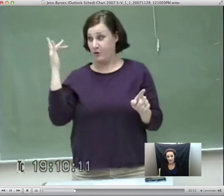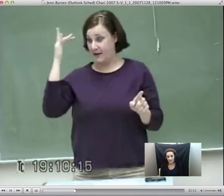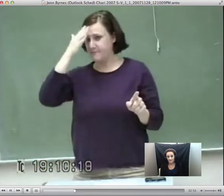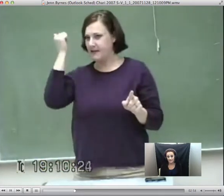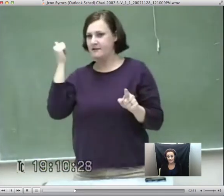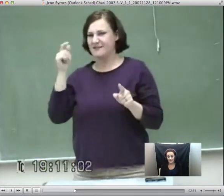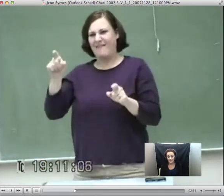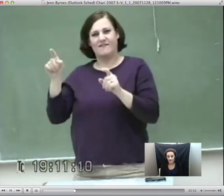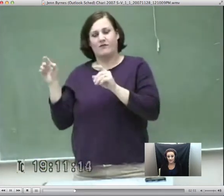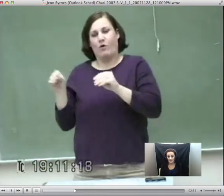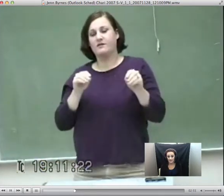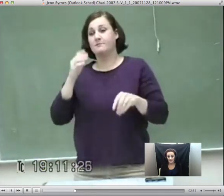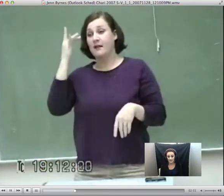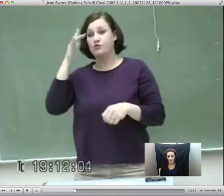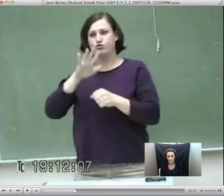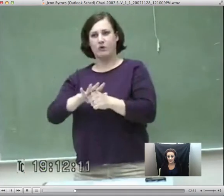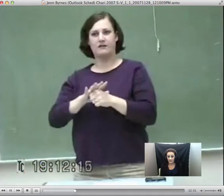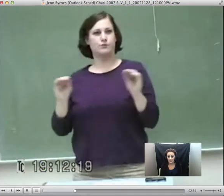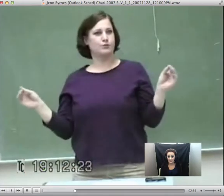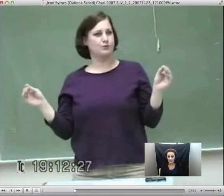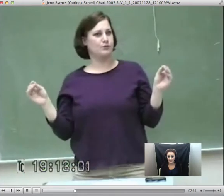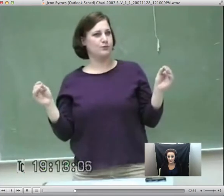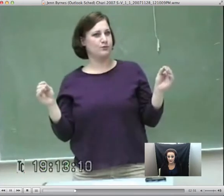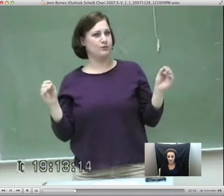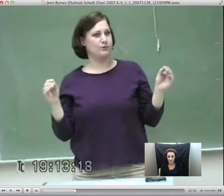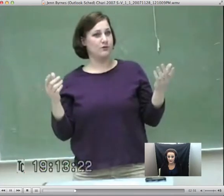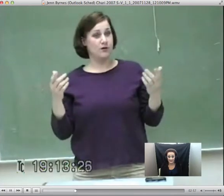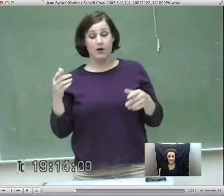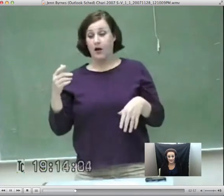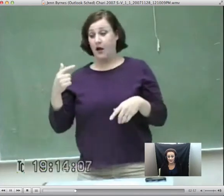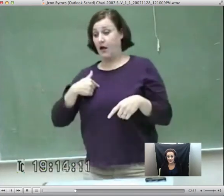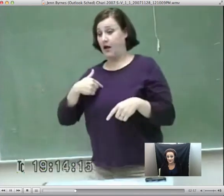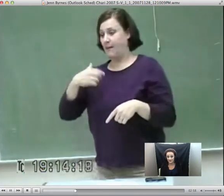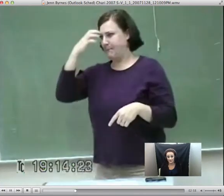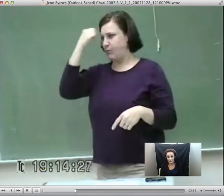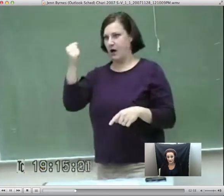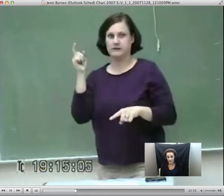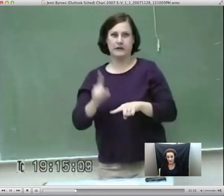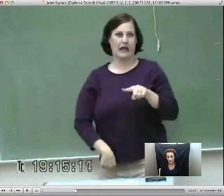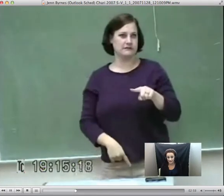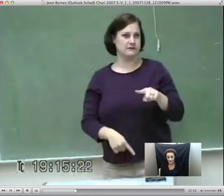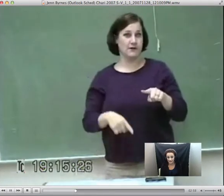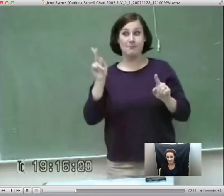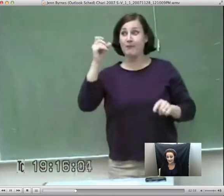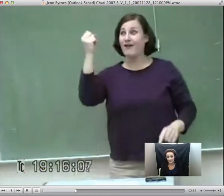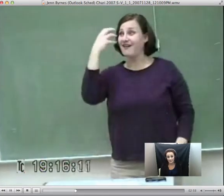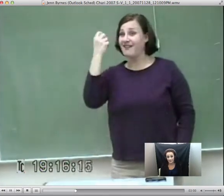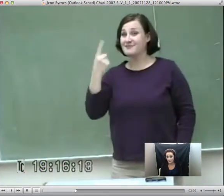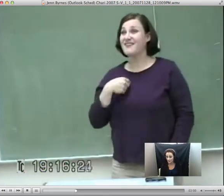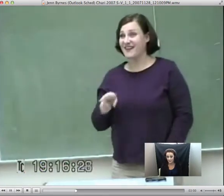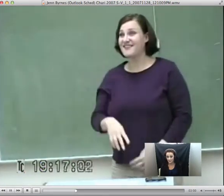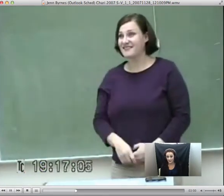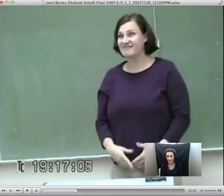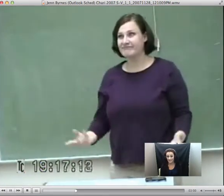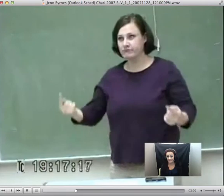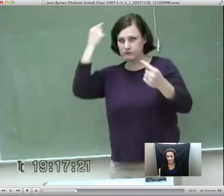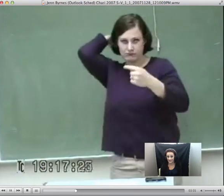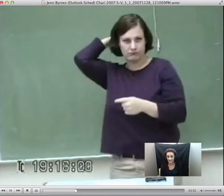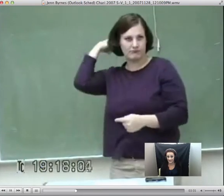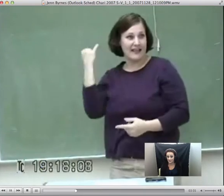I feel very strongly about Outlook because I'm stressed if I'm not organized. I can't remember everything. If people